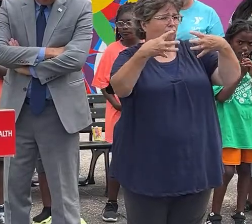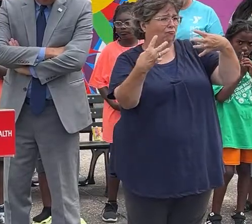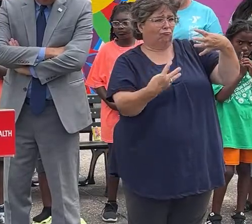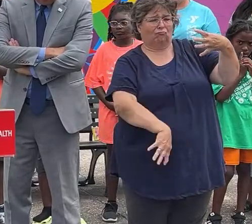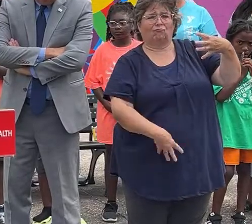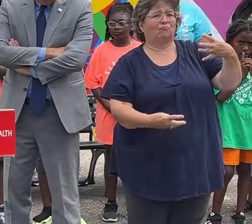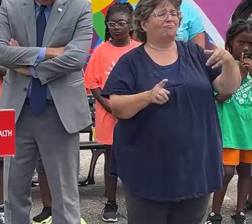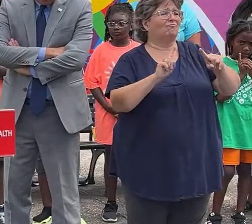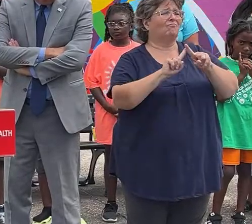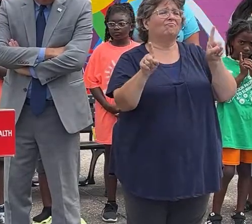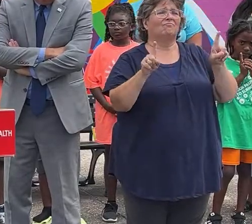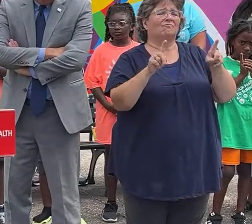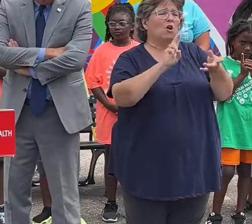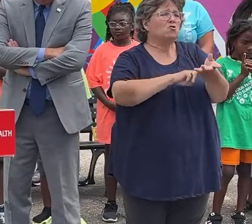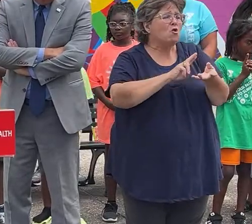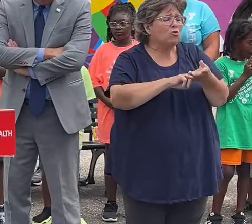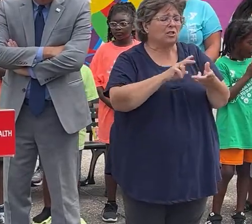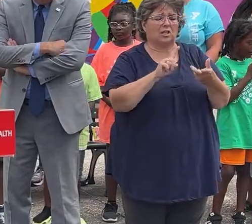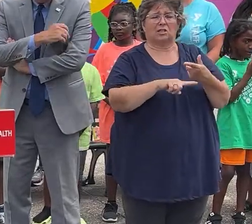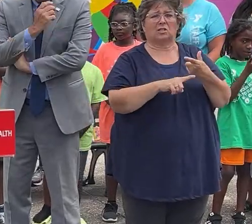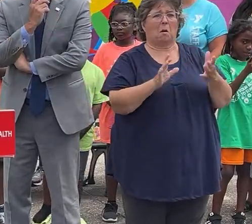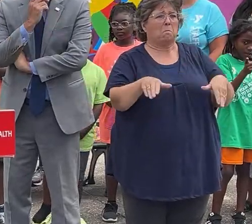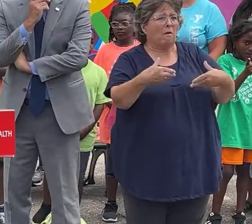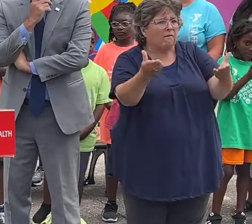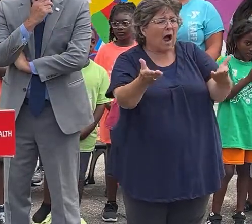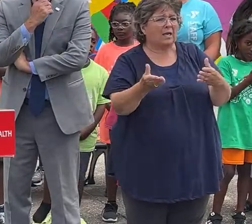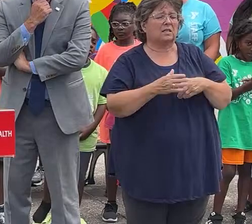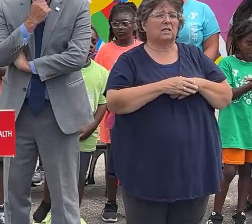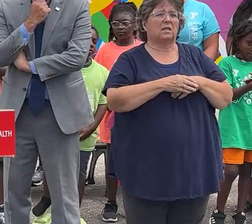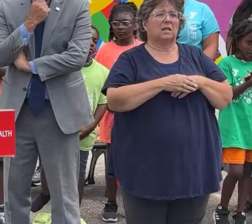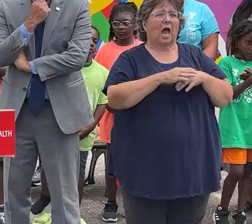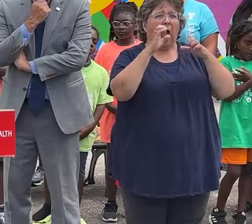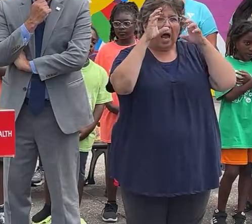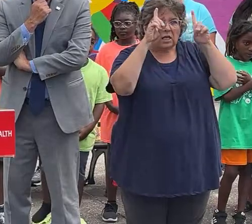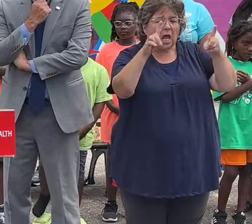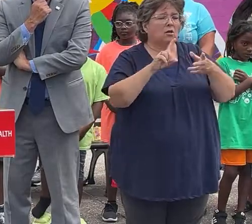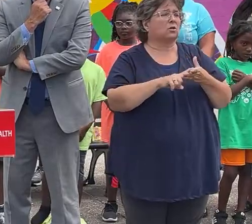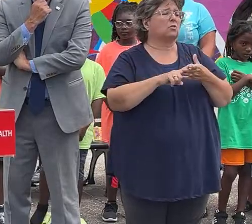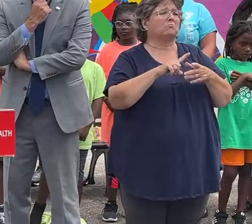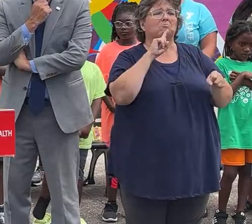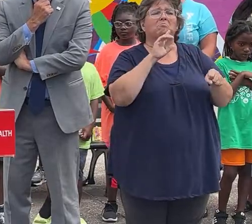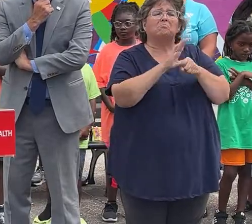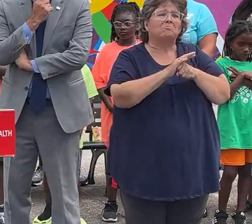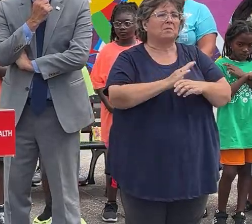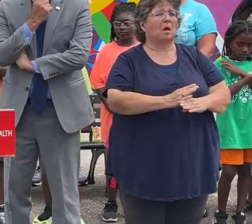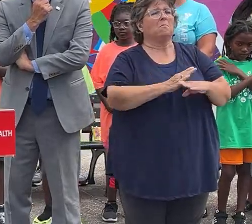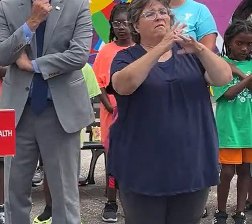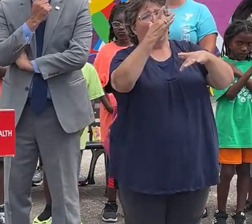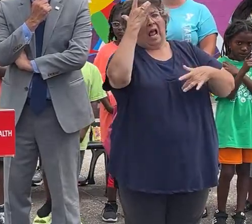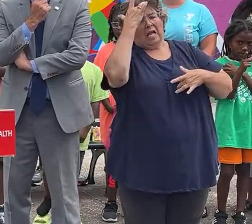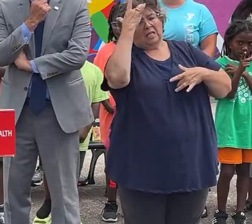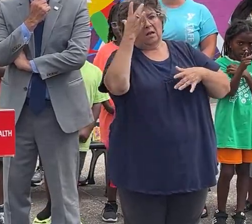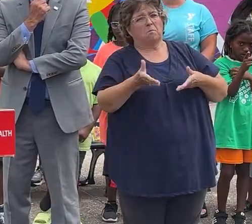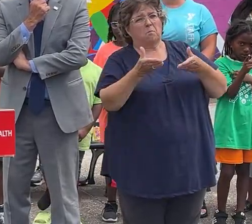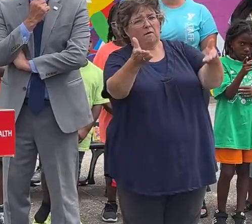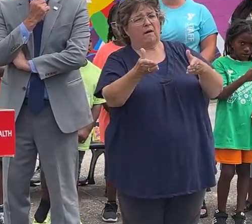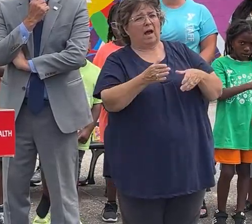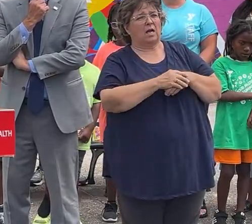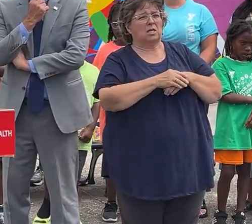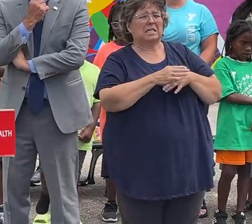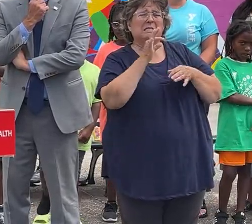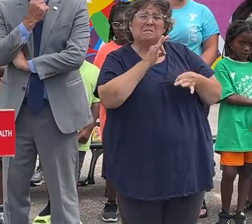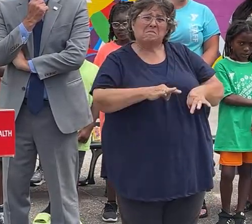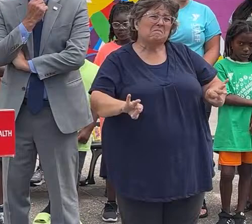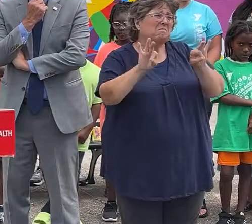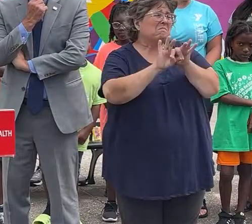of dedicated nurses and providers, skilled educators who are committed to preventing illness and providing crucial